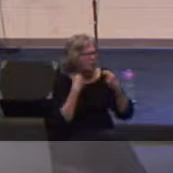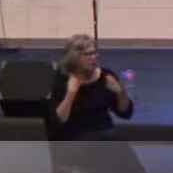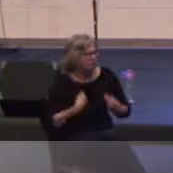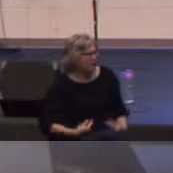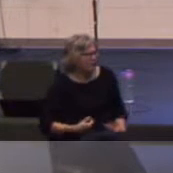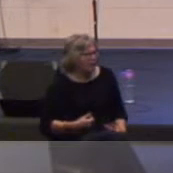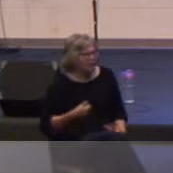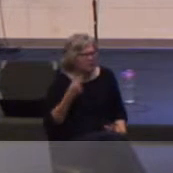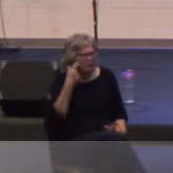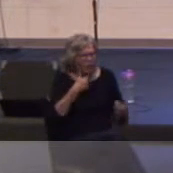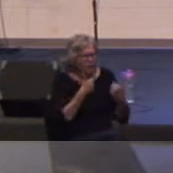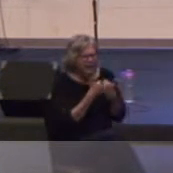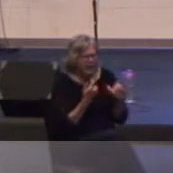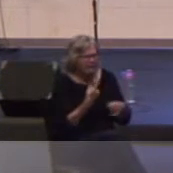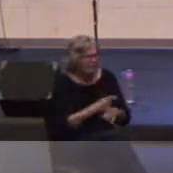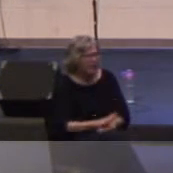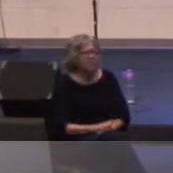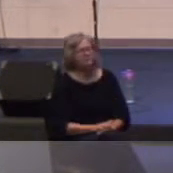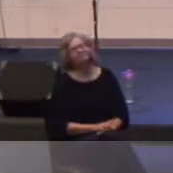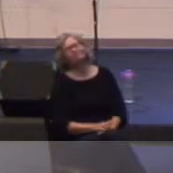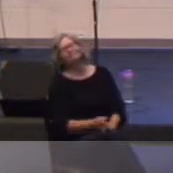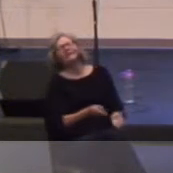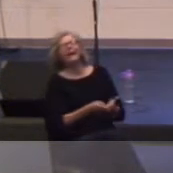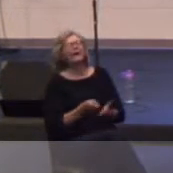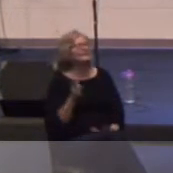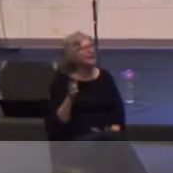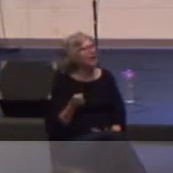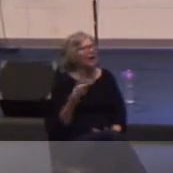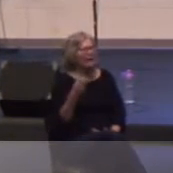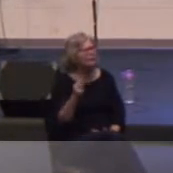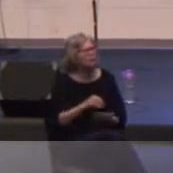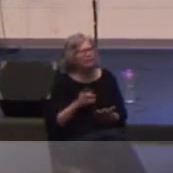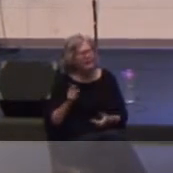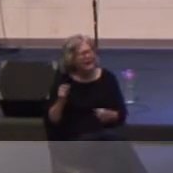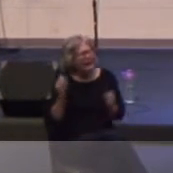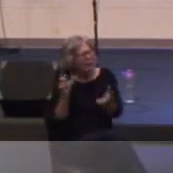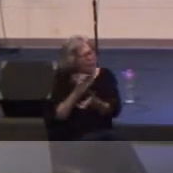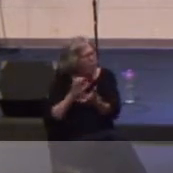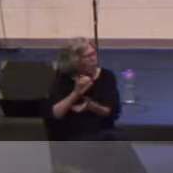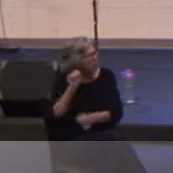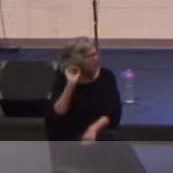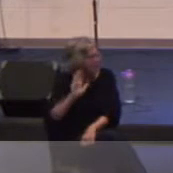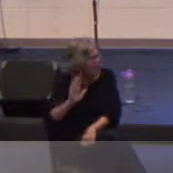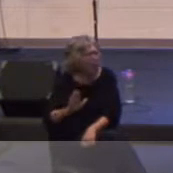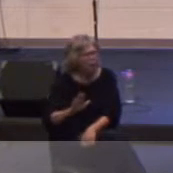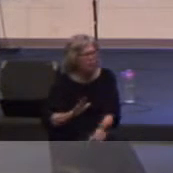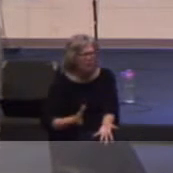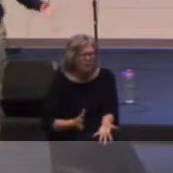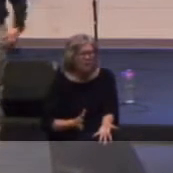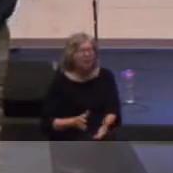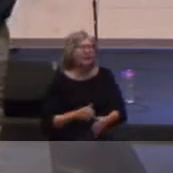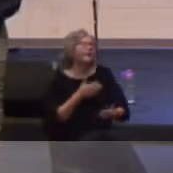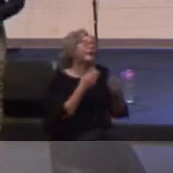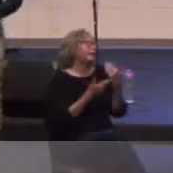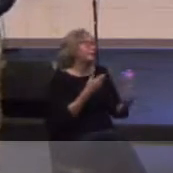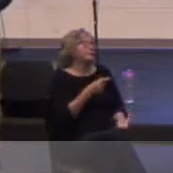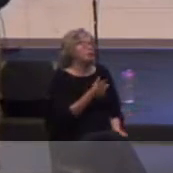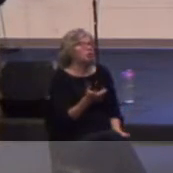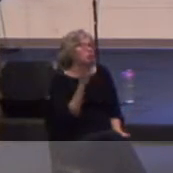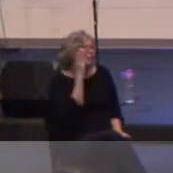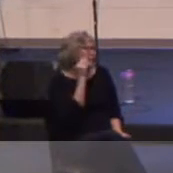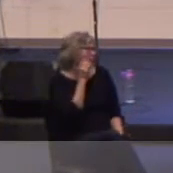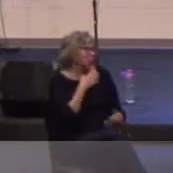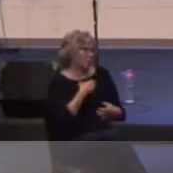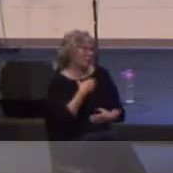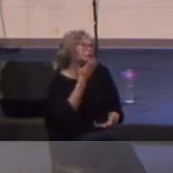thing today. But let's be honest, they're high school students. They can wash their own uniforms. So even if you do encounter grumbling, you